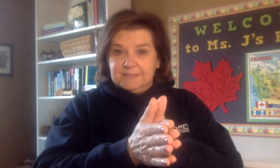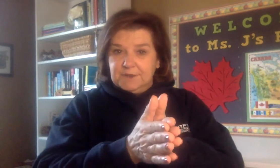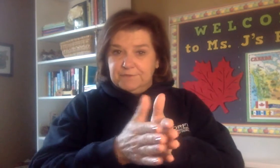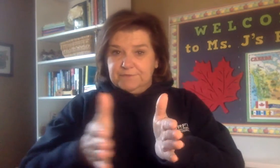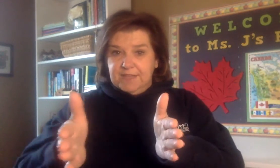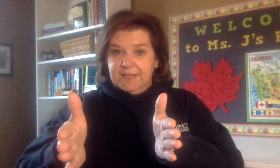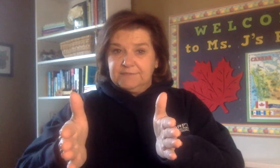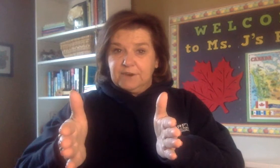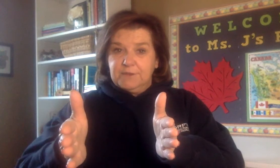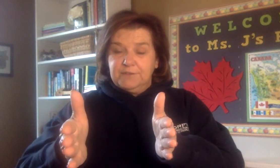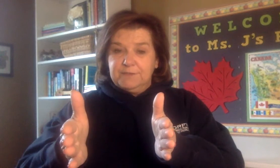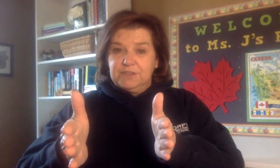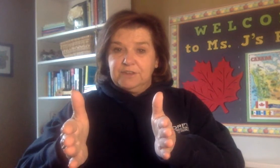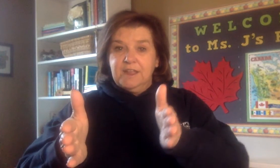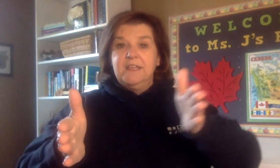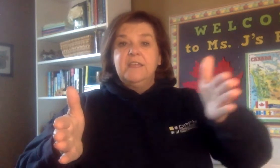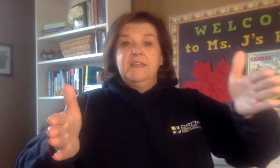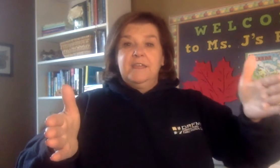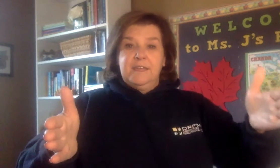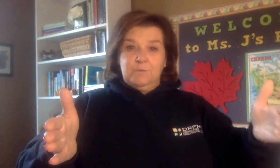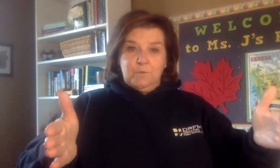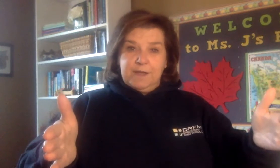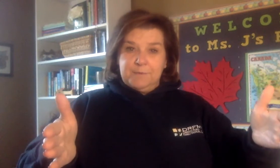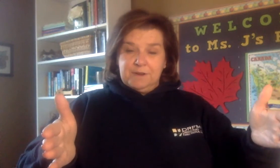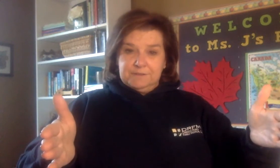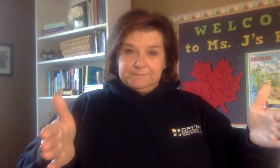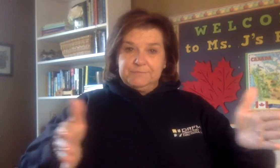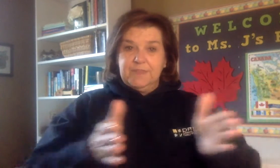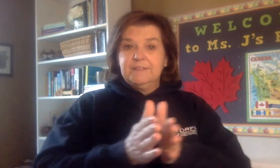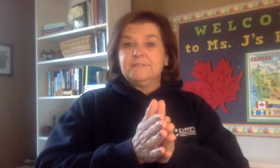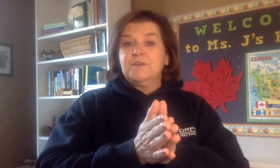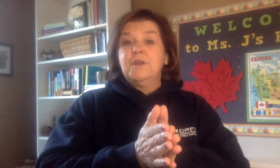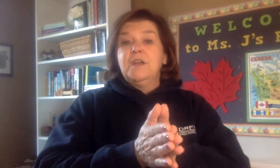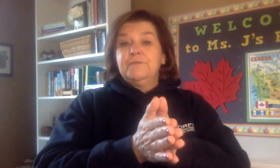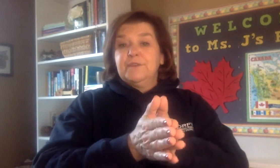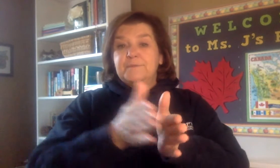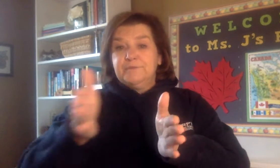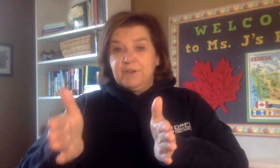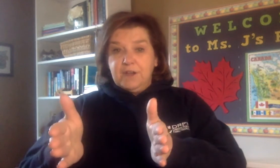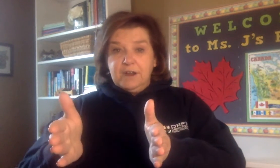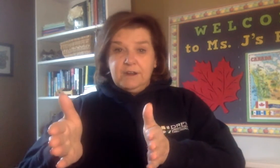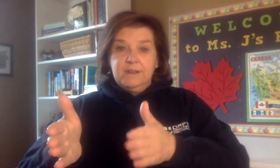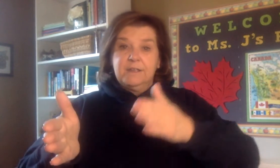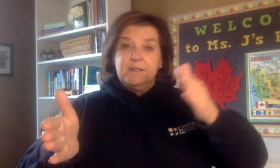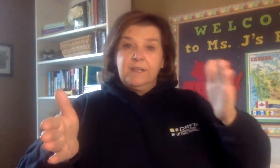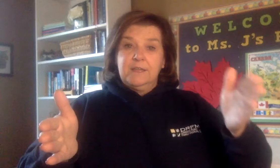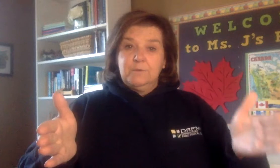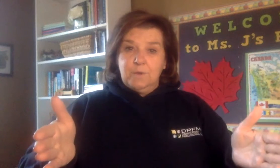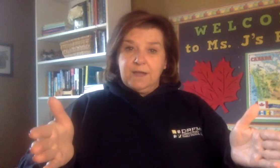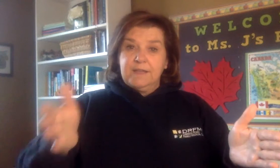right? Hands far away from each other and wide apart. Okay, so from far and wide,